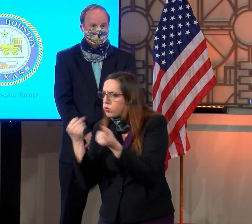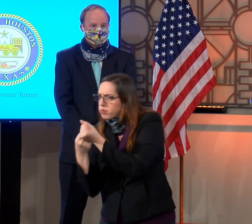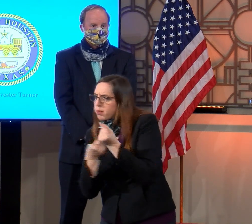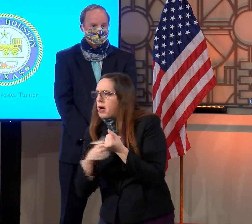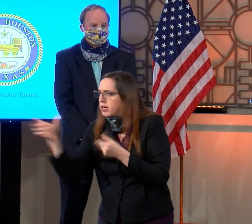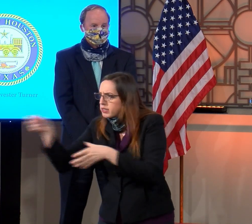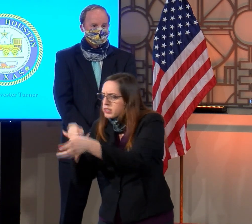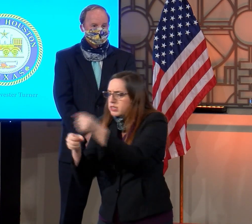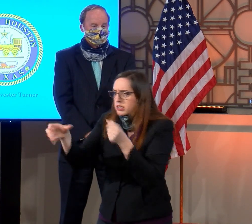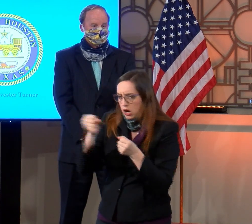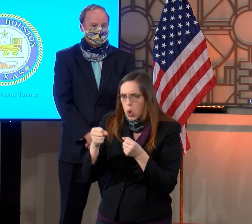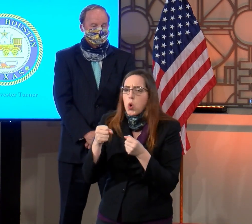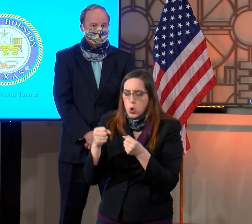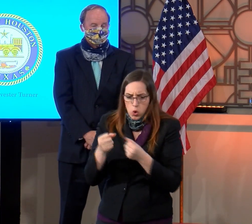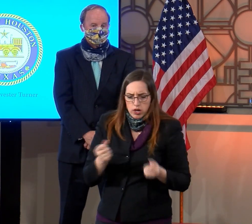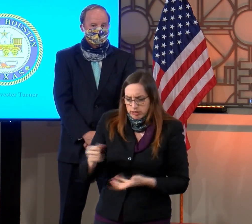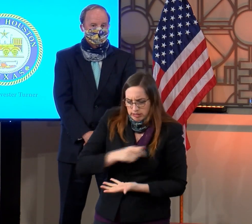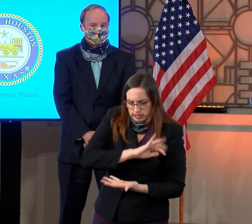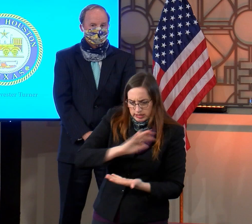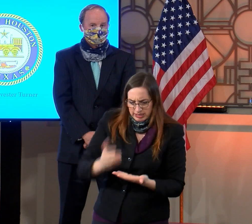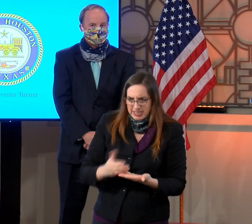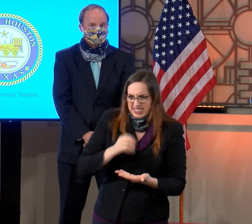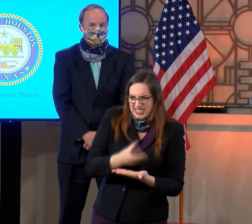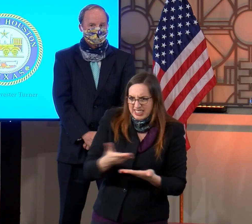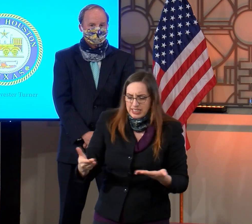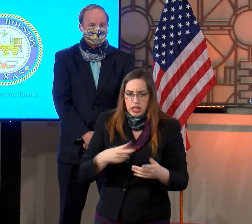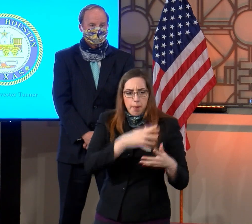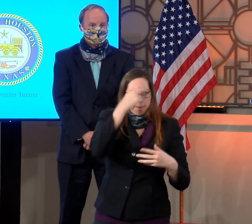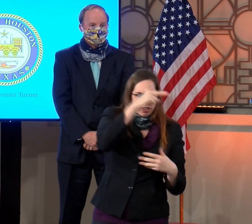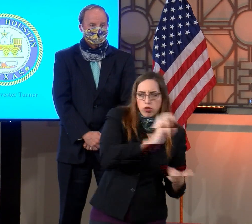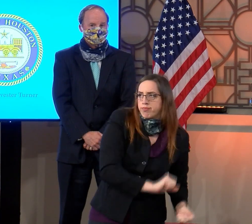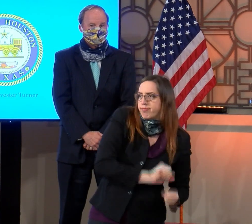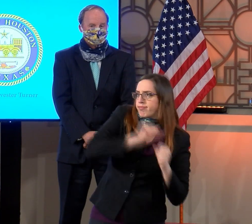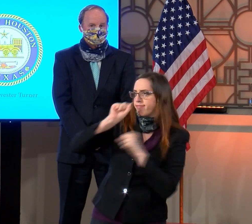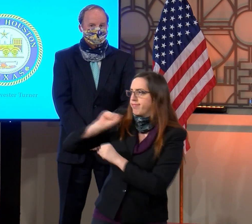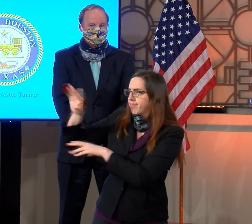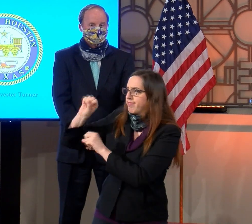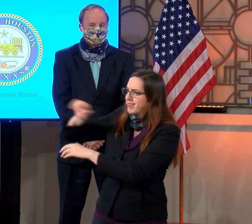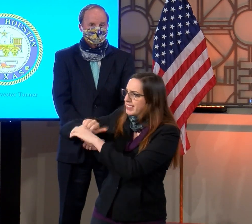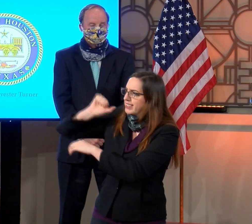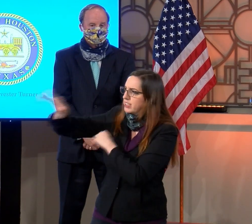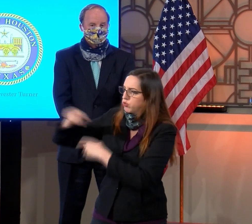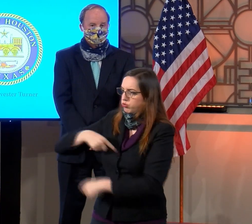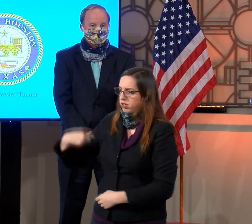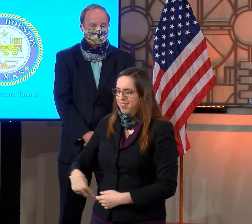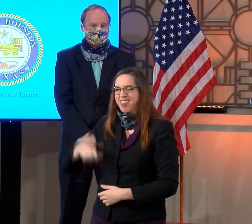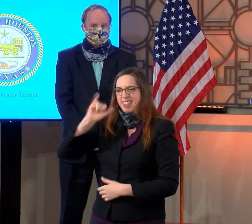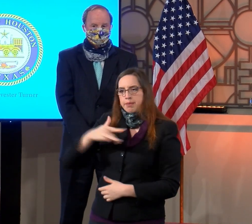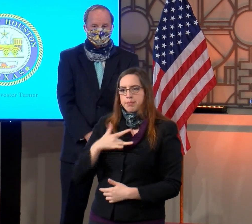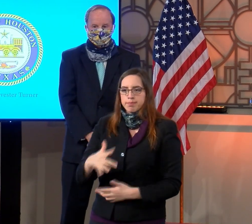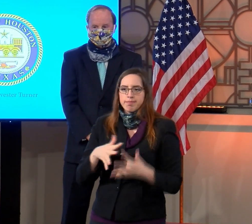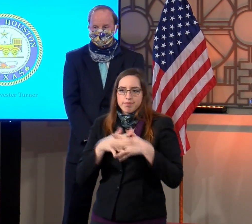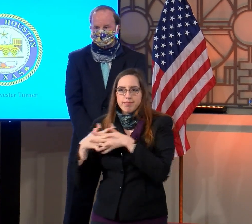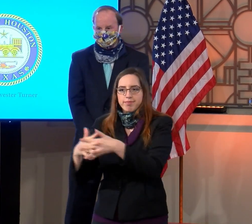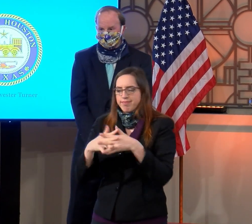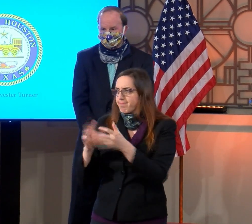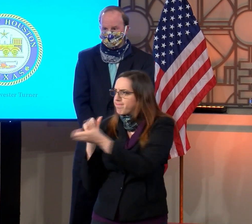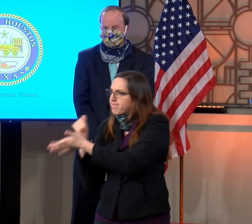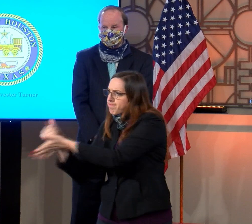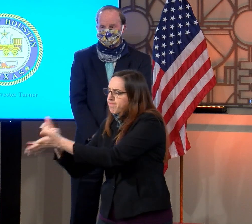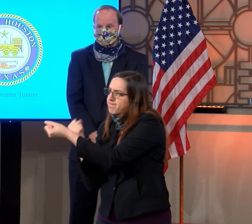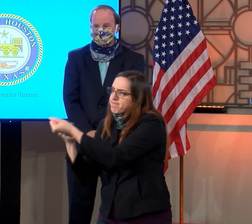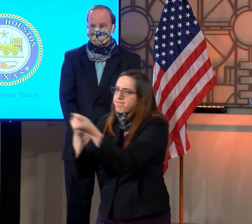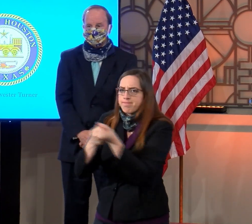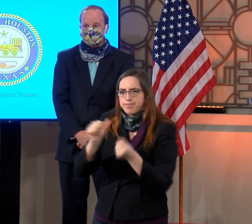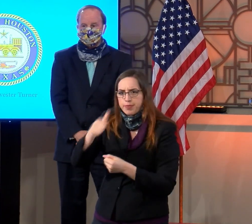supplies from Mexico to China. That's what Americans do. We help others in need. As the pandemic hit the